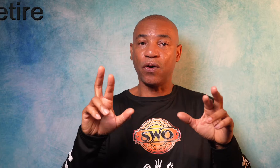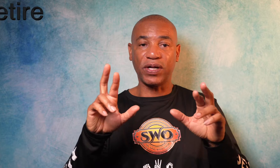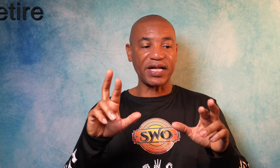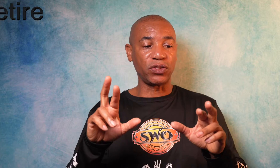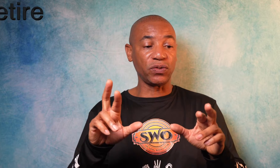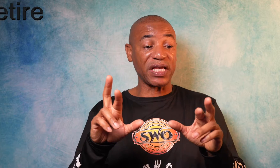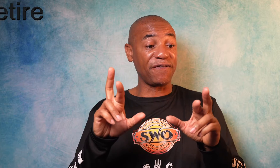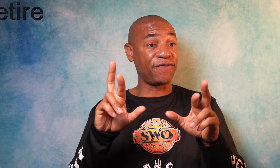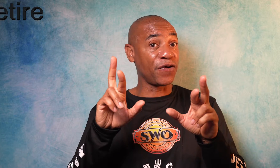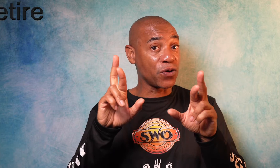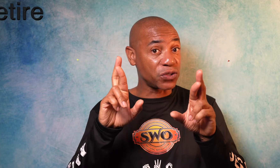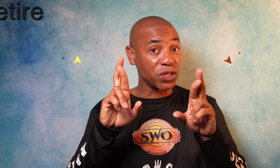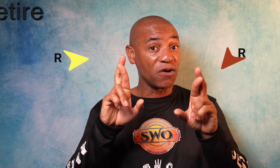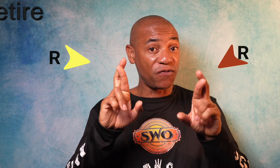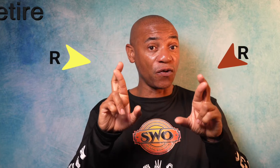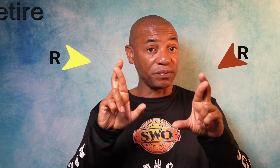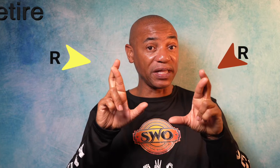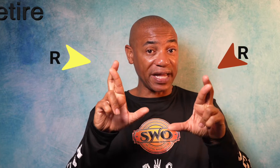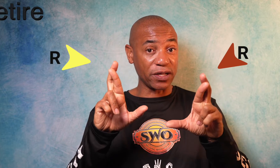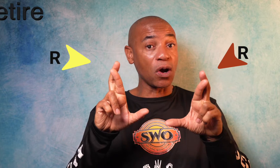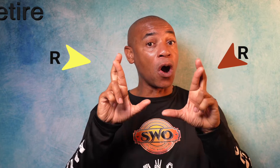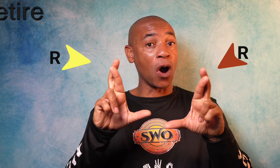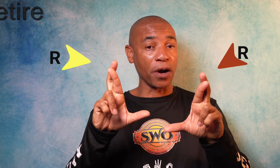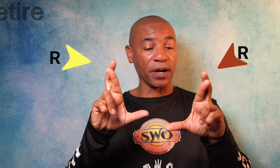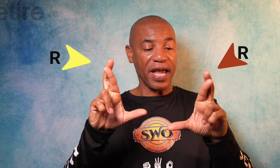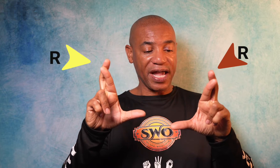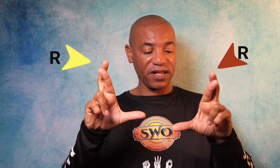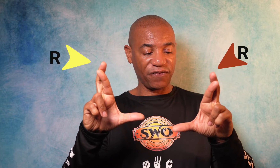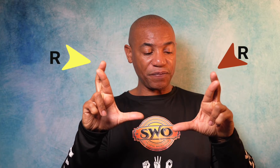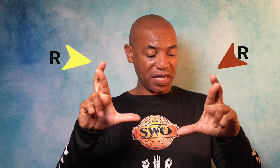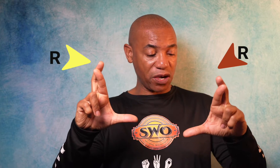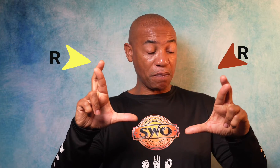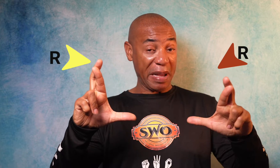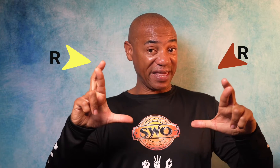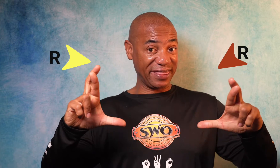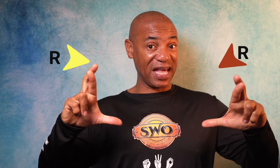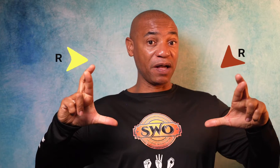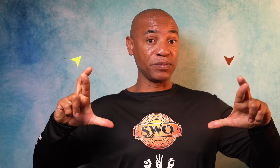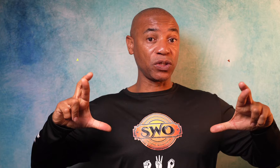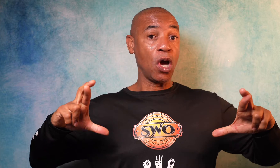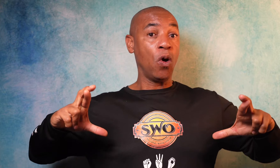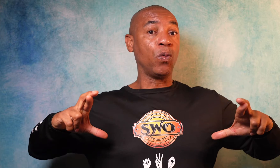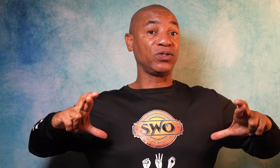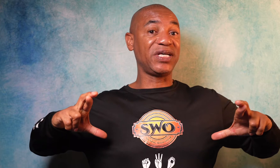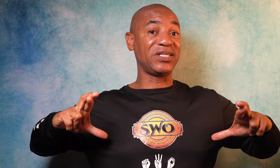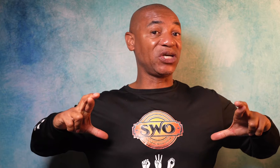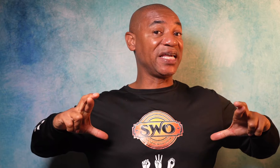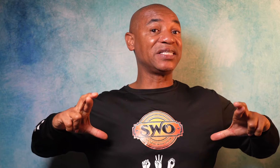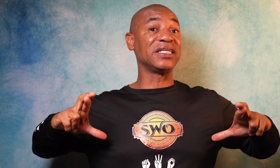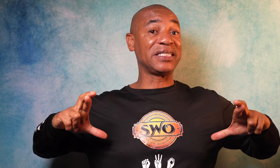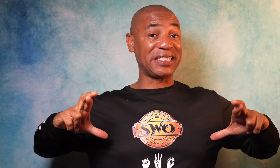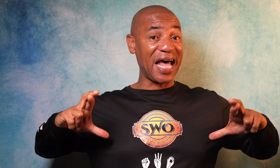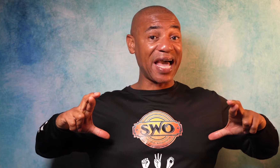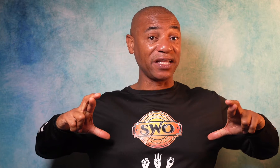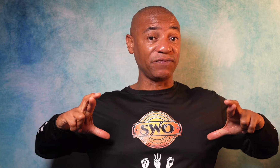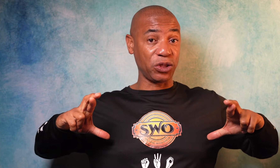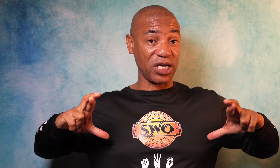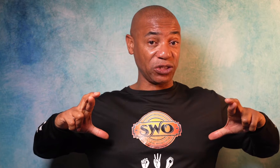what I do is I first form the letter R, and then from here my thumbs will touch against the side of the chest, just